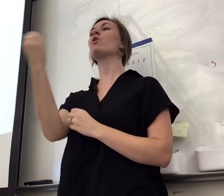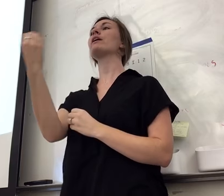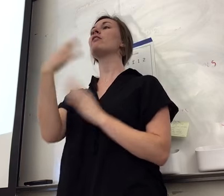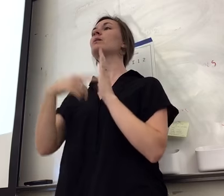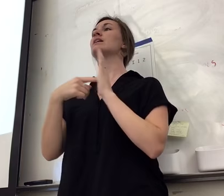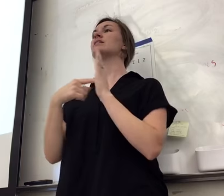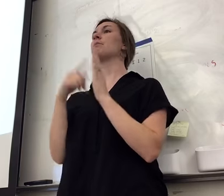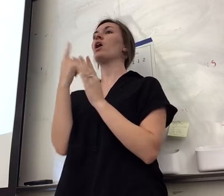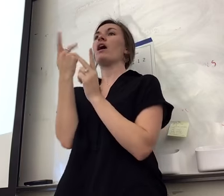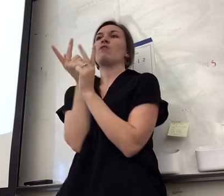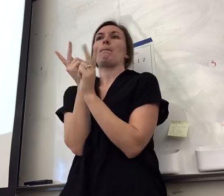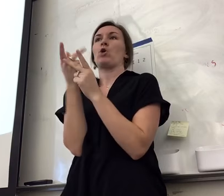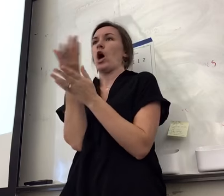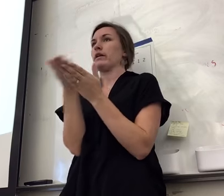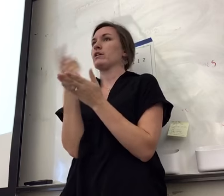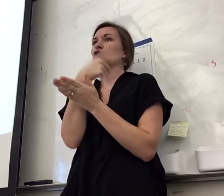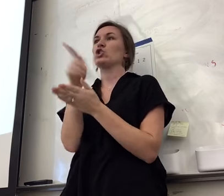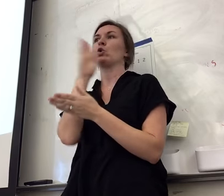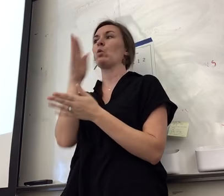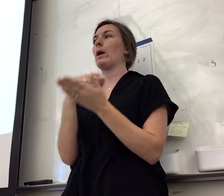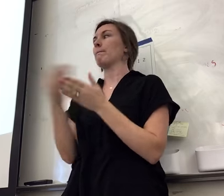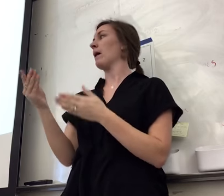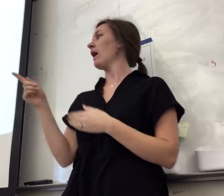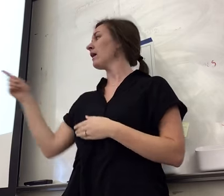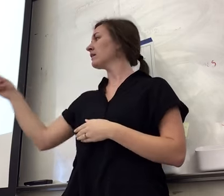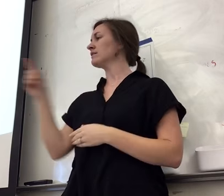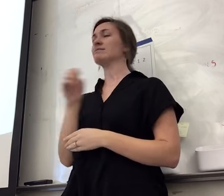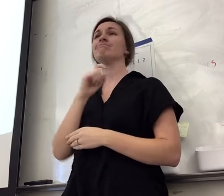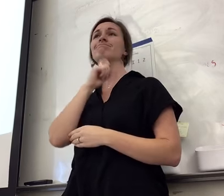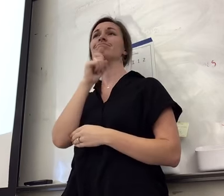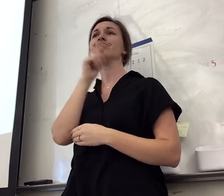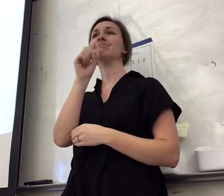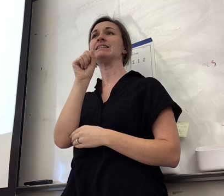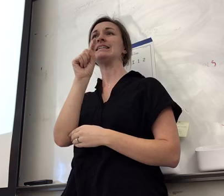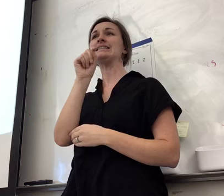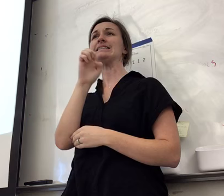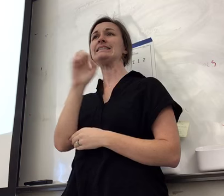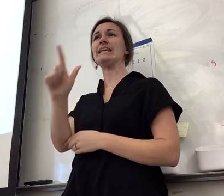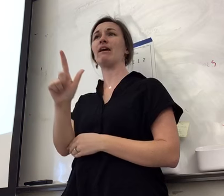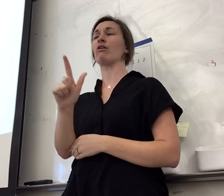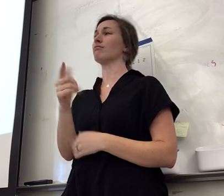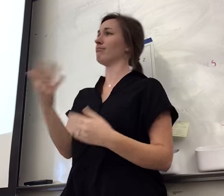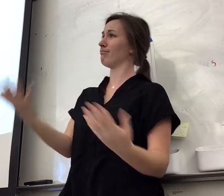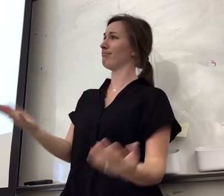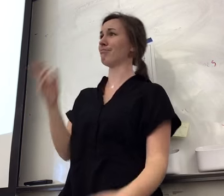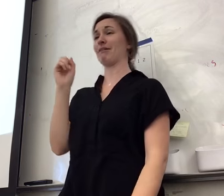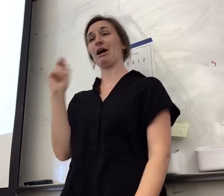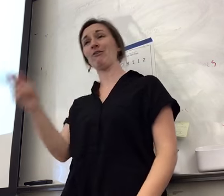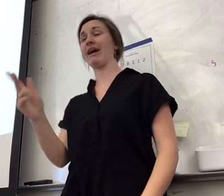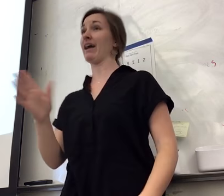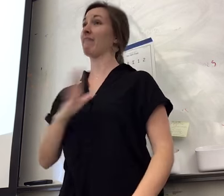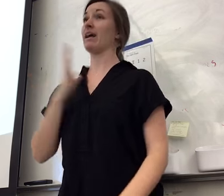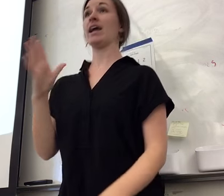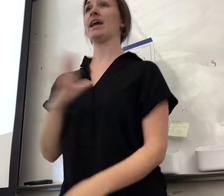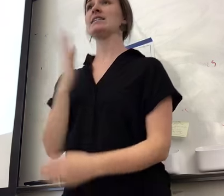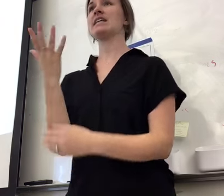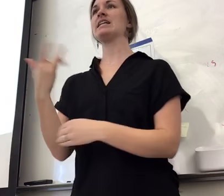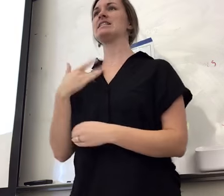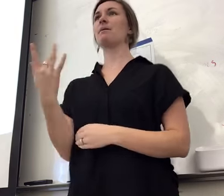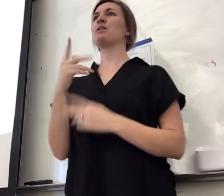buy? Steel. Steel, okay. All right, we're going fancy here. Normally I get like bubble gum or